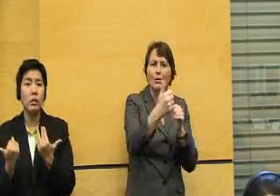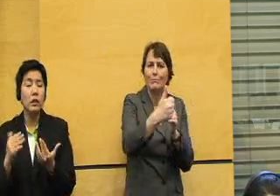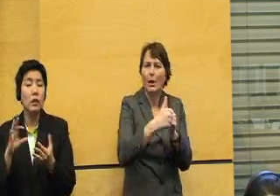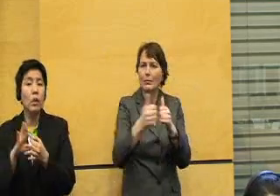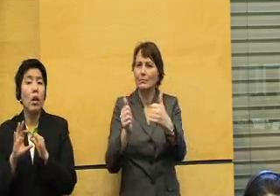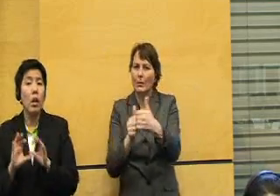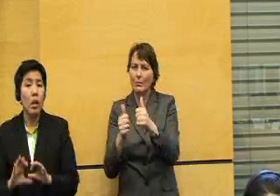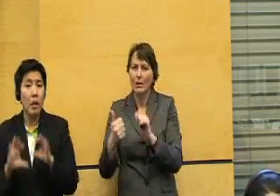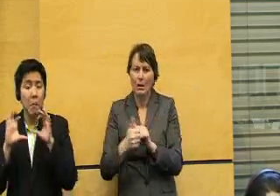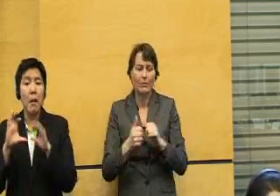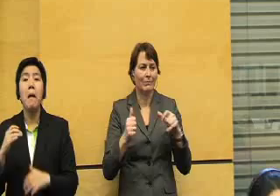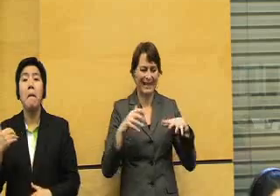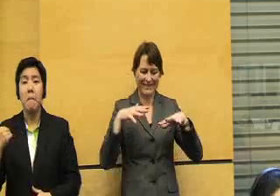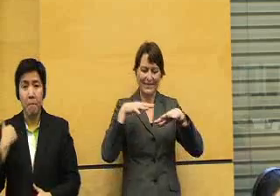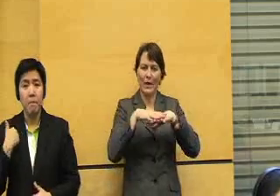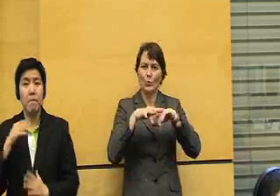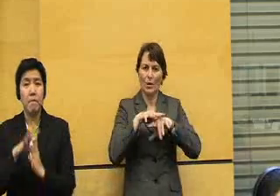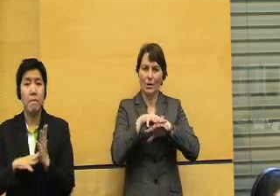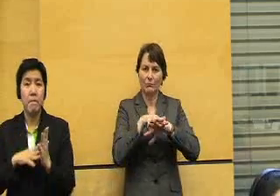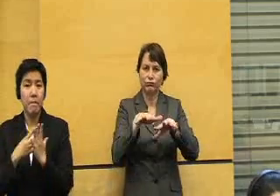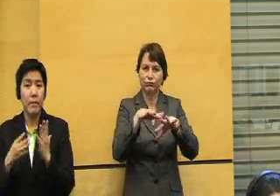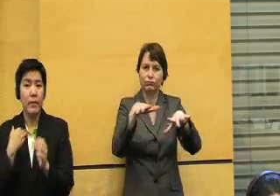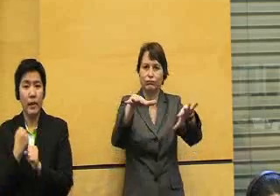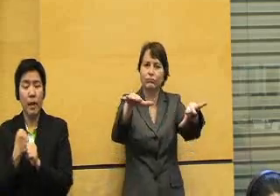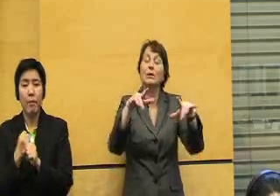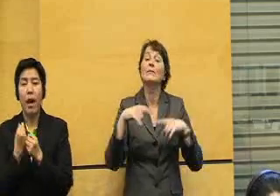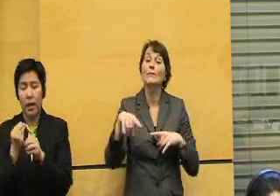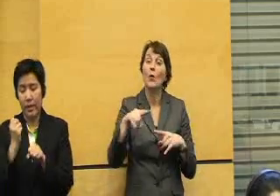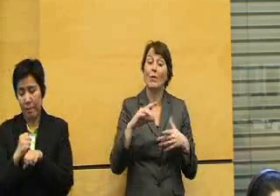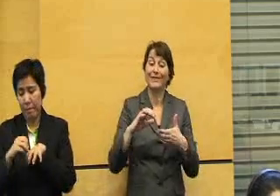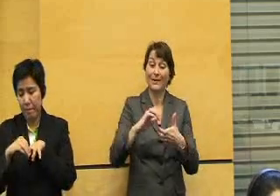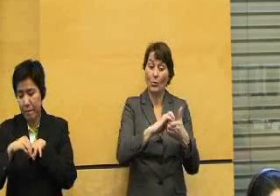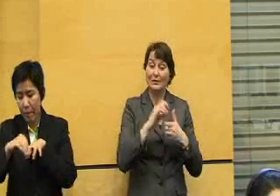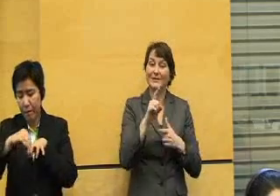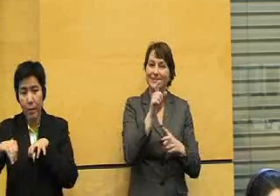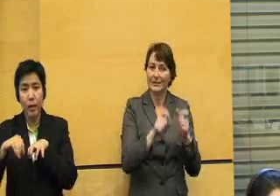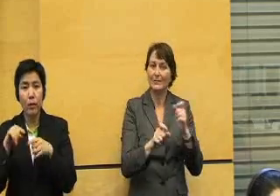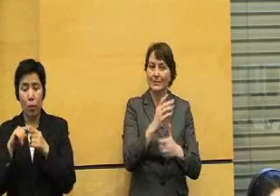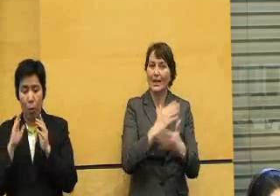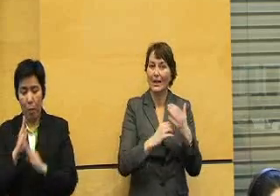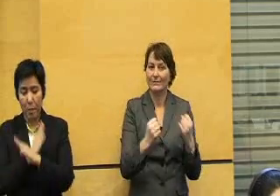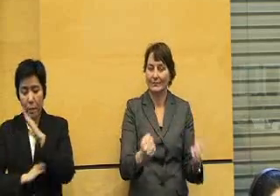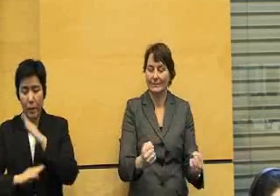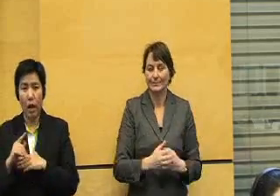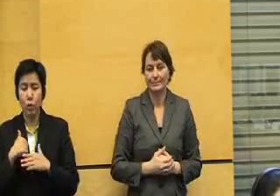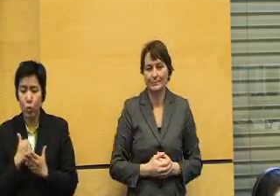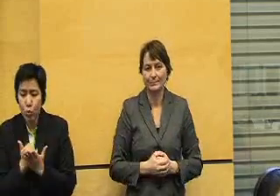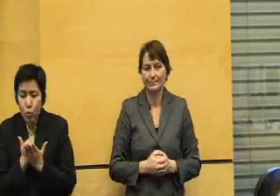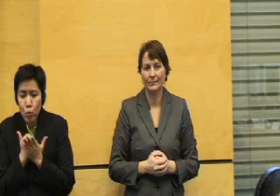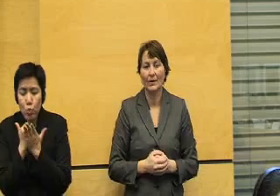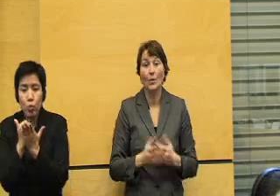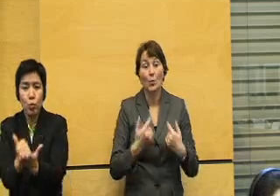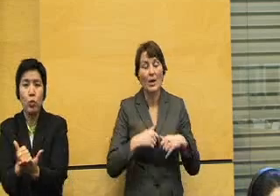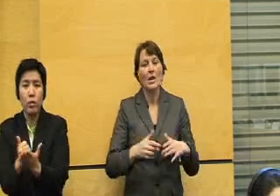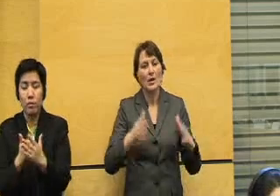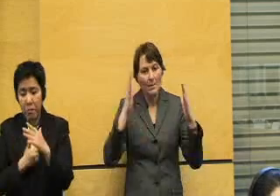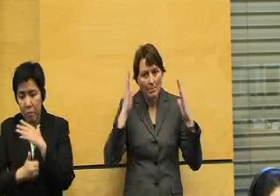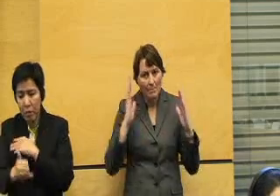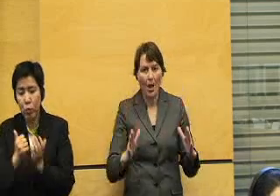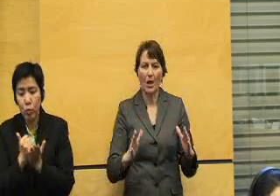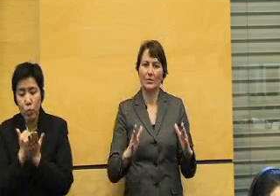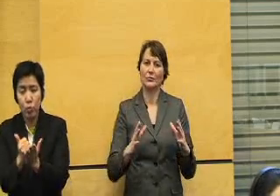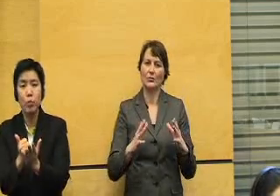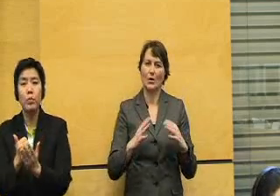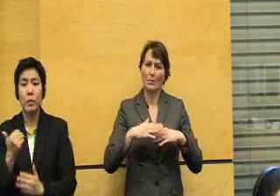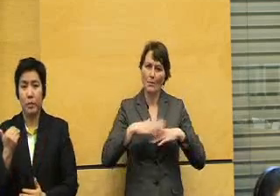utilize the networks for organization for persons with disability. We need to expand